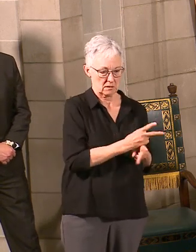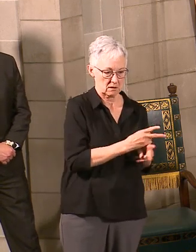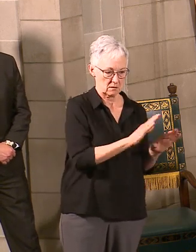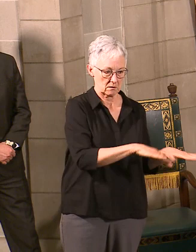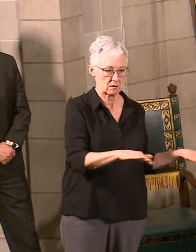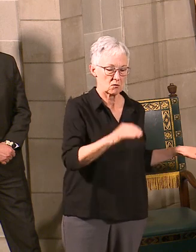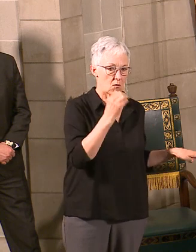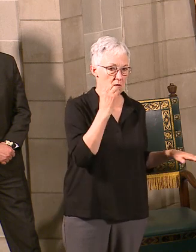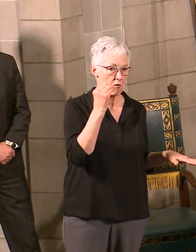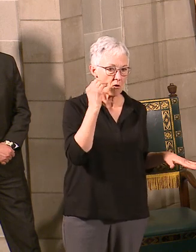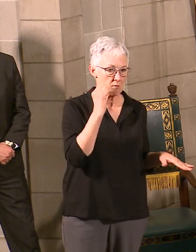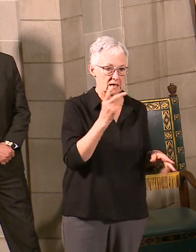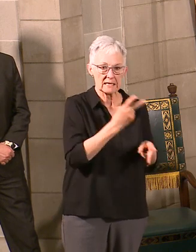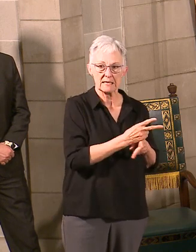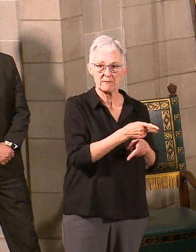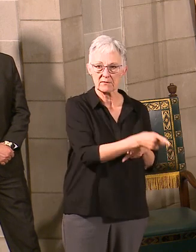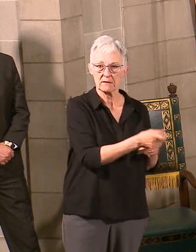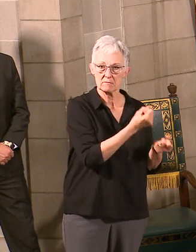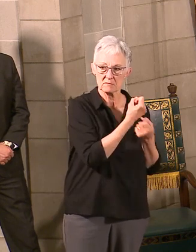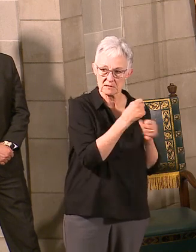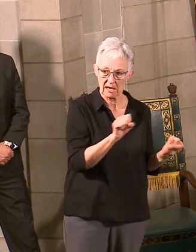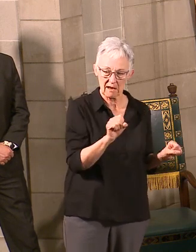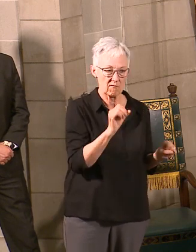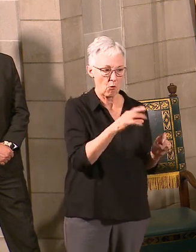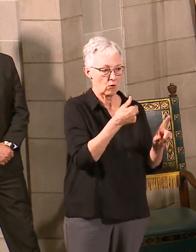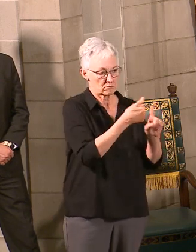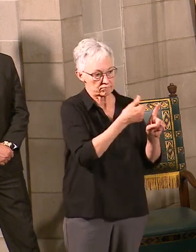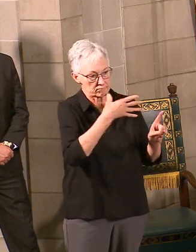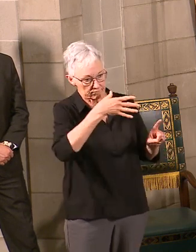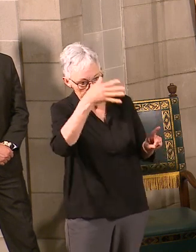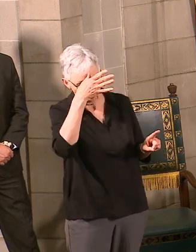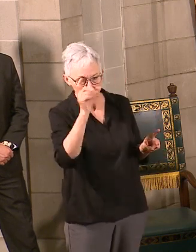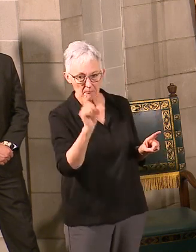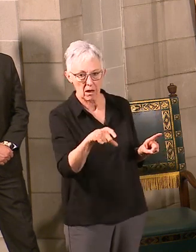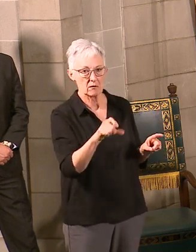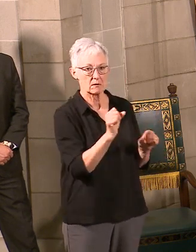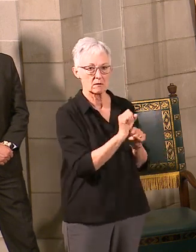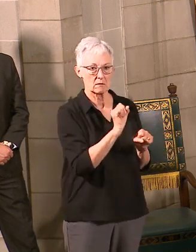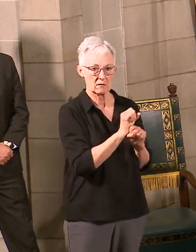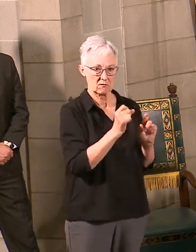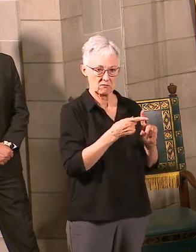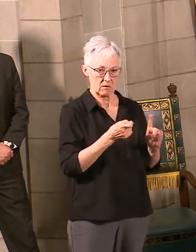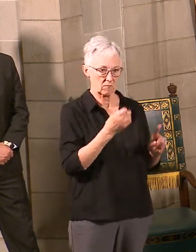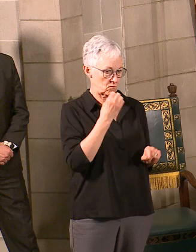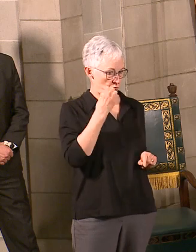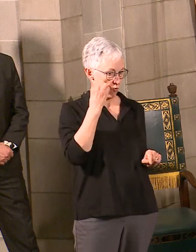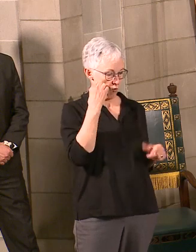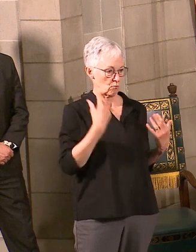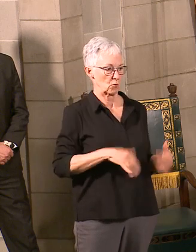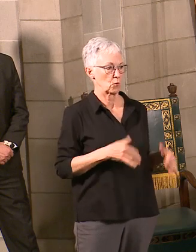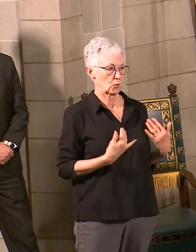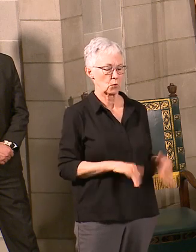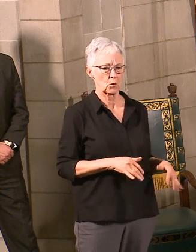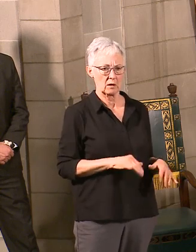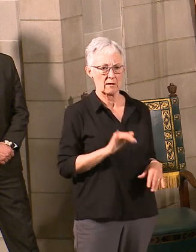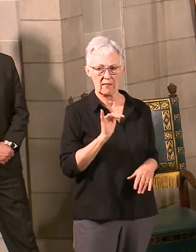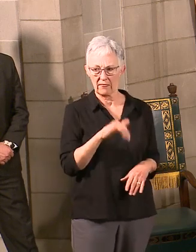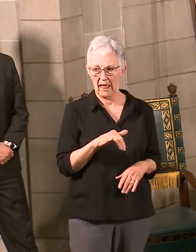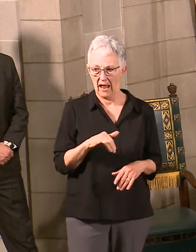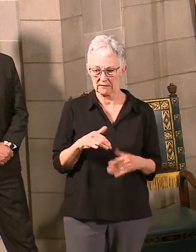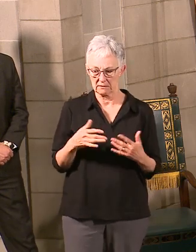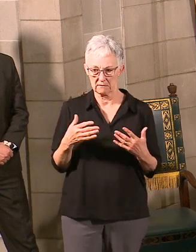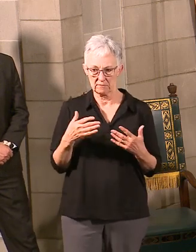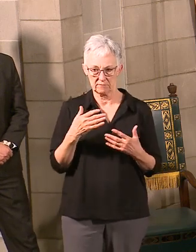home to be safe and reduce exposure and limit and flatten the curve. This has had a negative impact on our child care providers